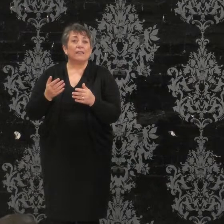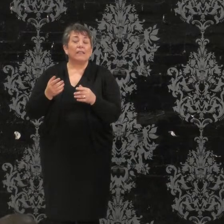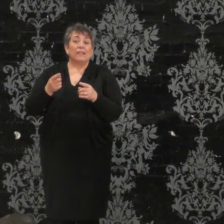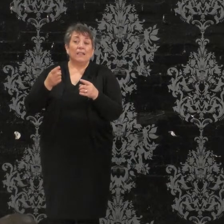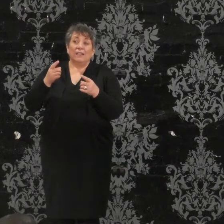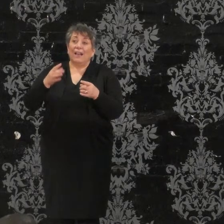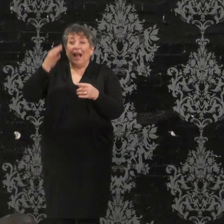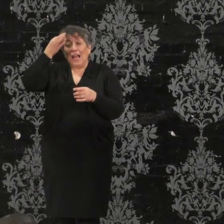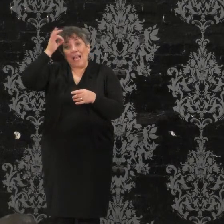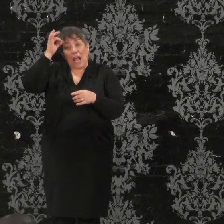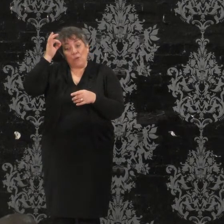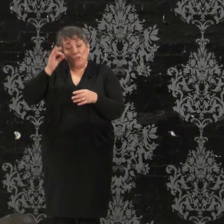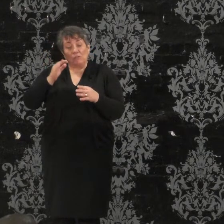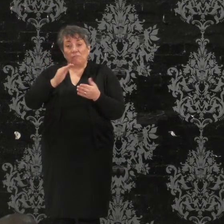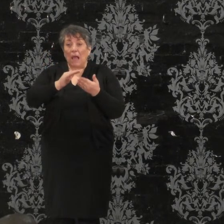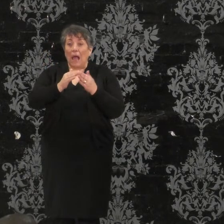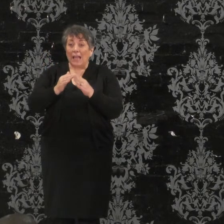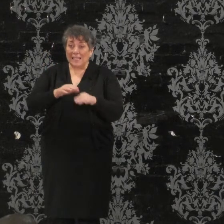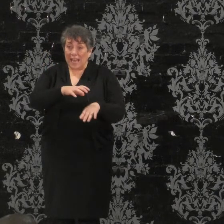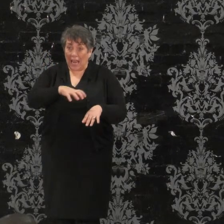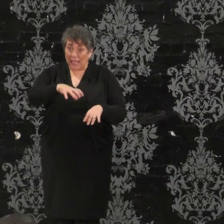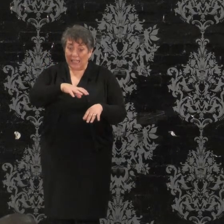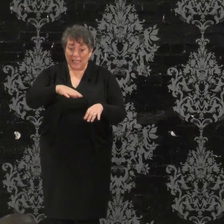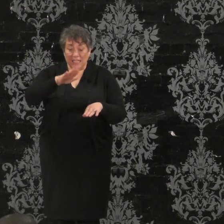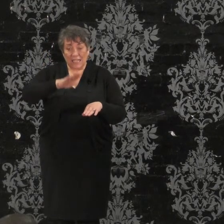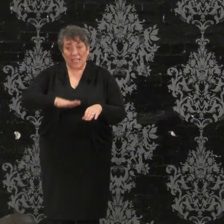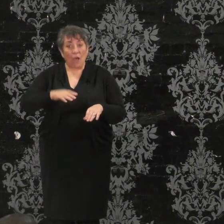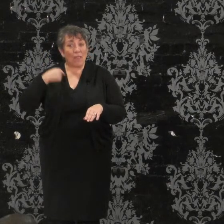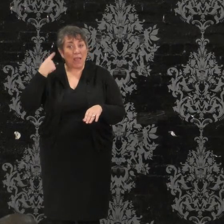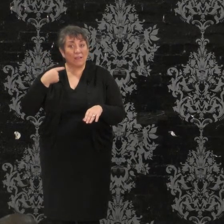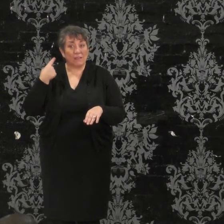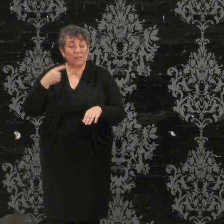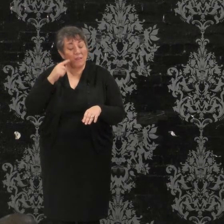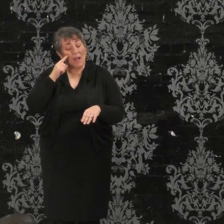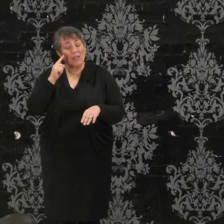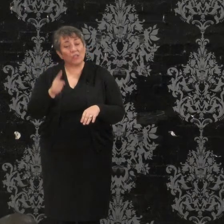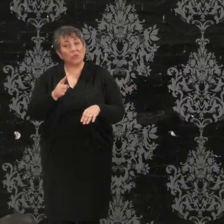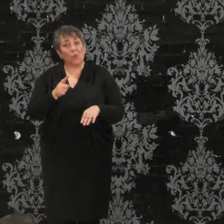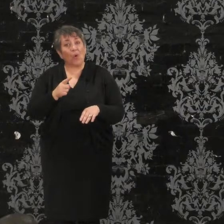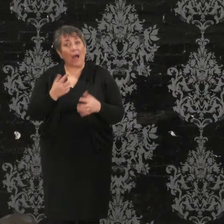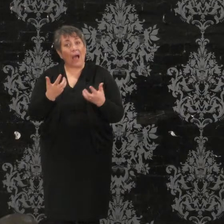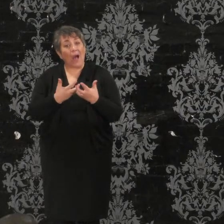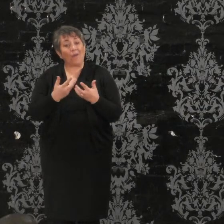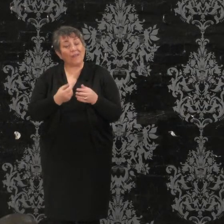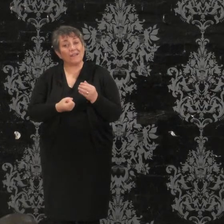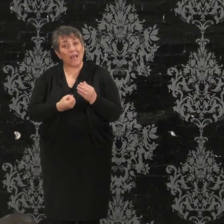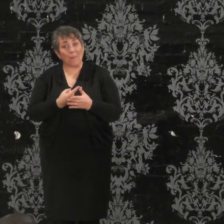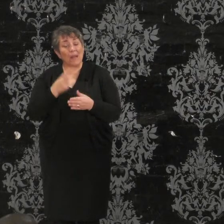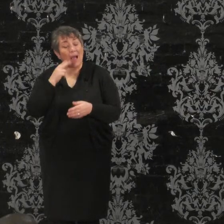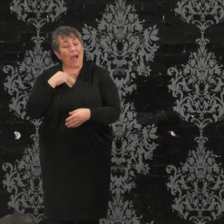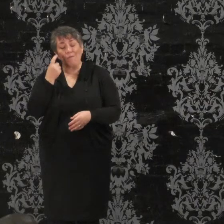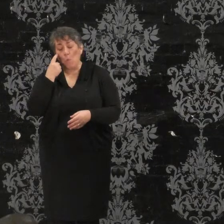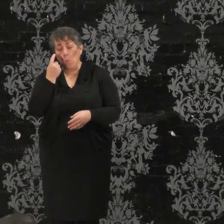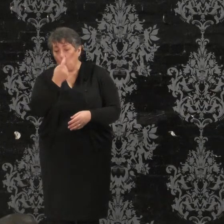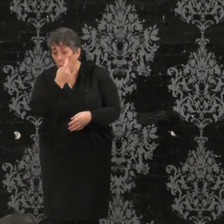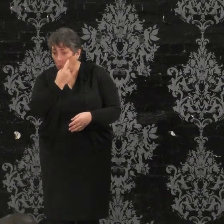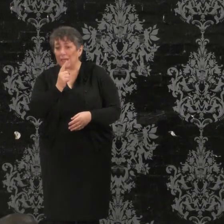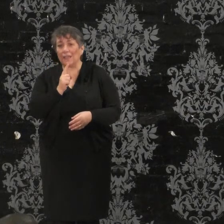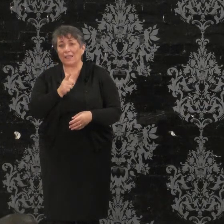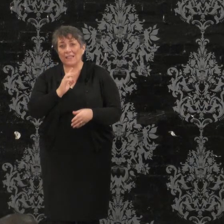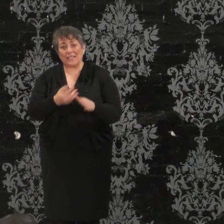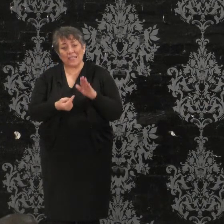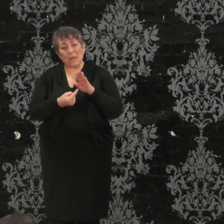one around here, I saw firsthand how this can happen. I've witnessed these key moments